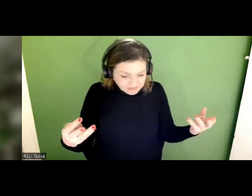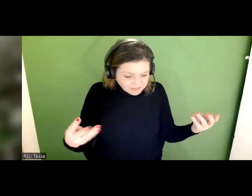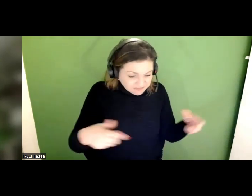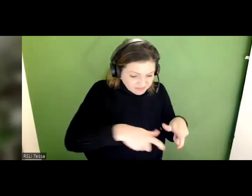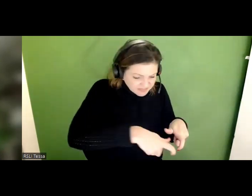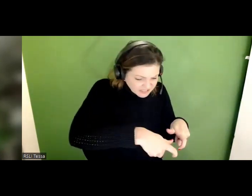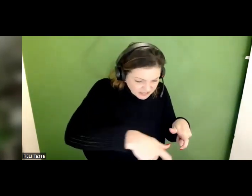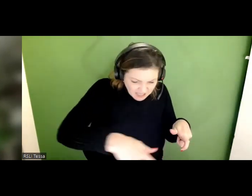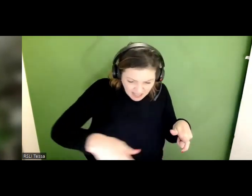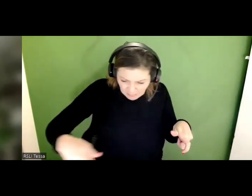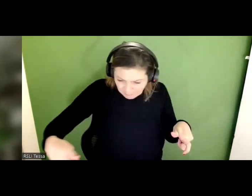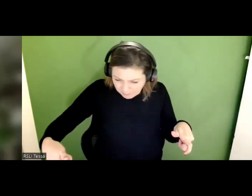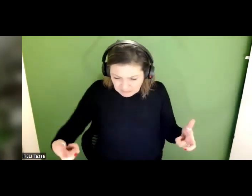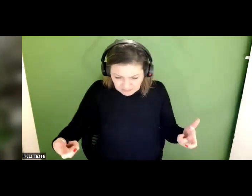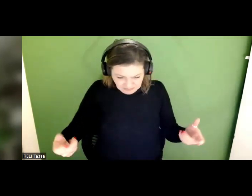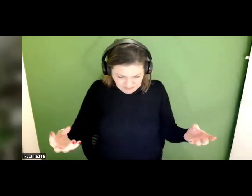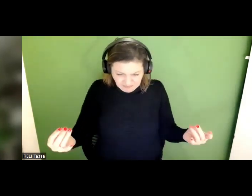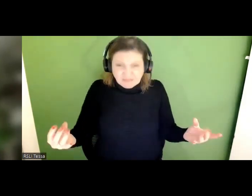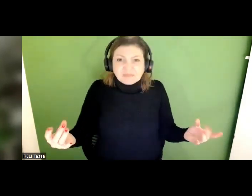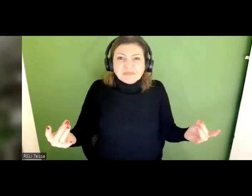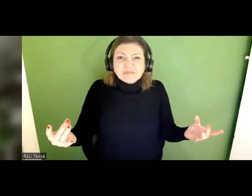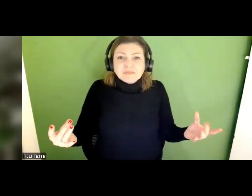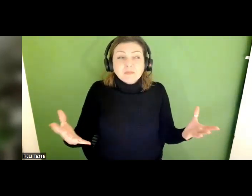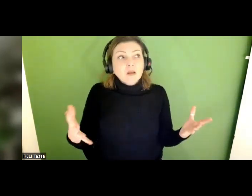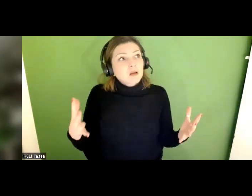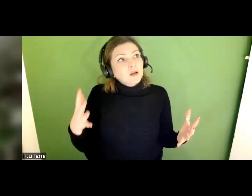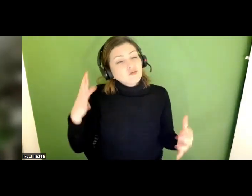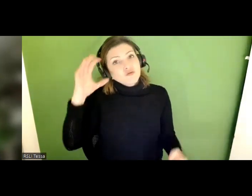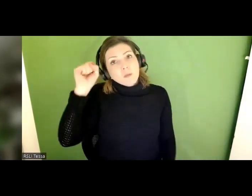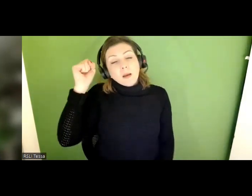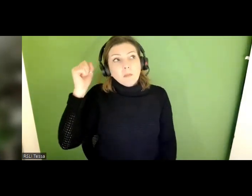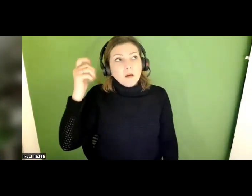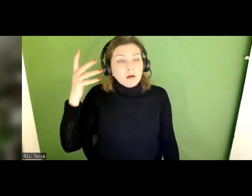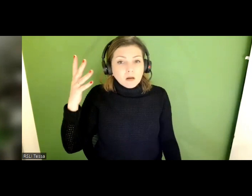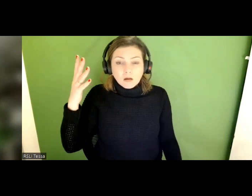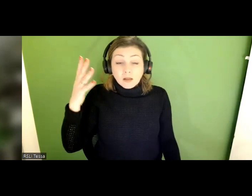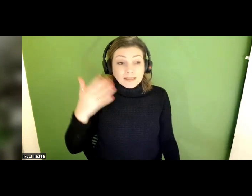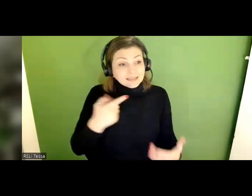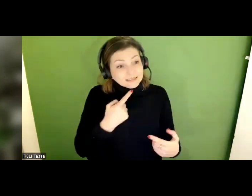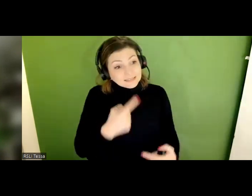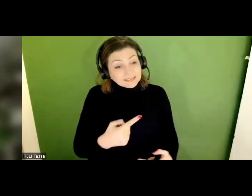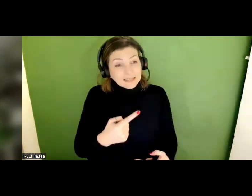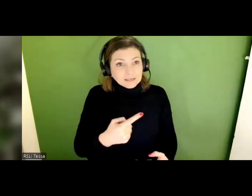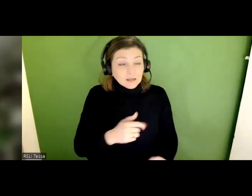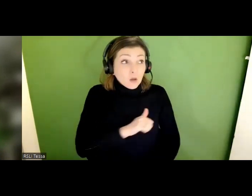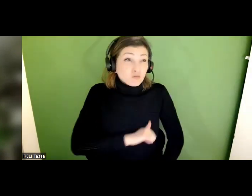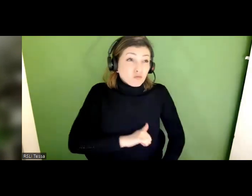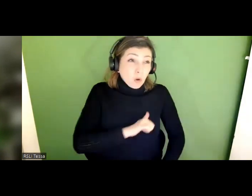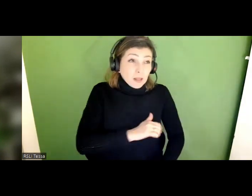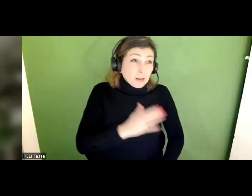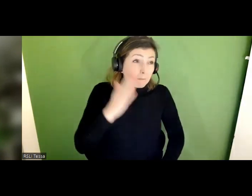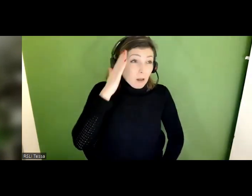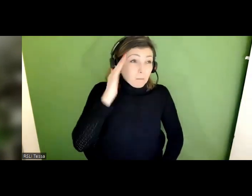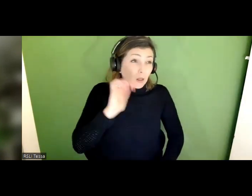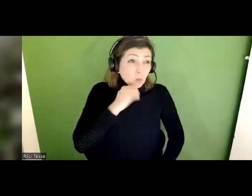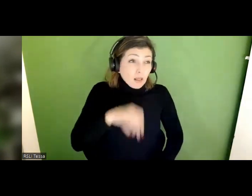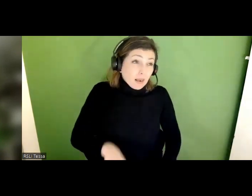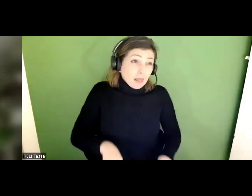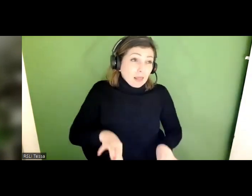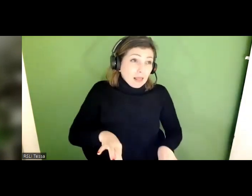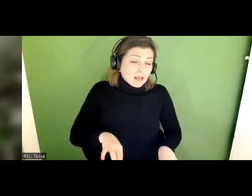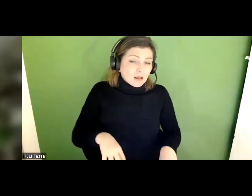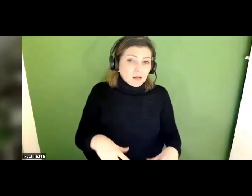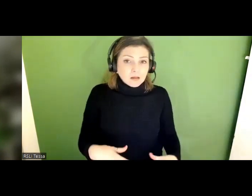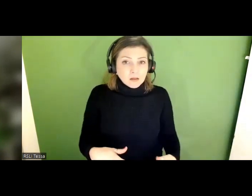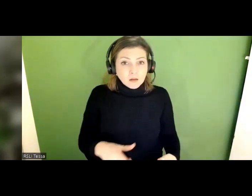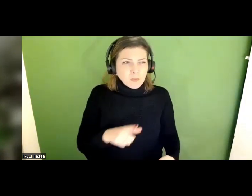all around the hem. She remembered, too late, that she'd promised Mam to lift her skirt. But what was the point in wearing something